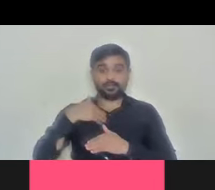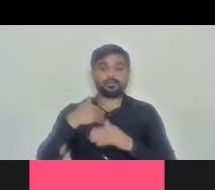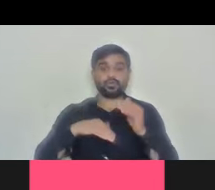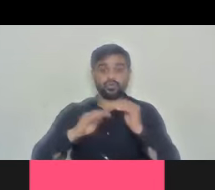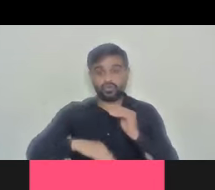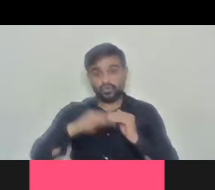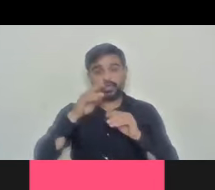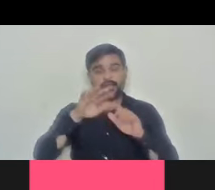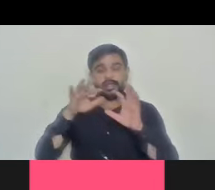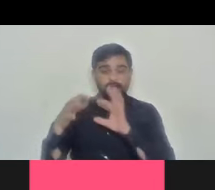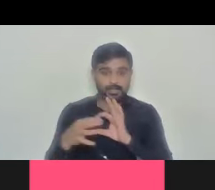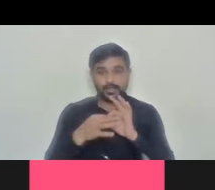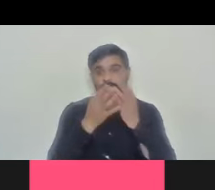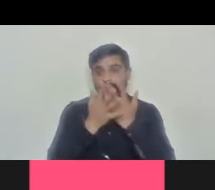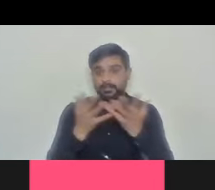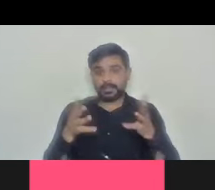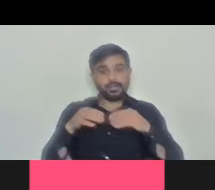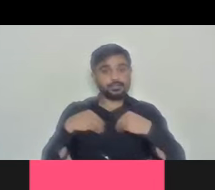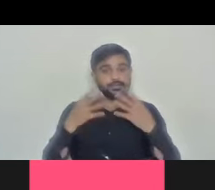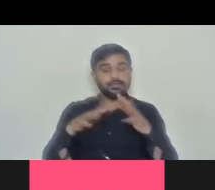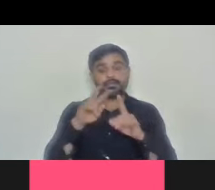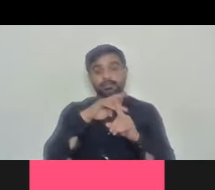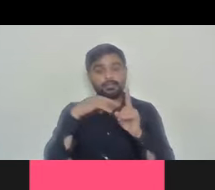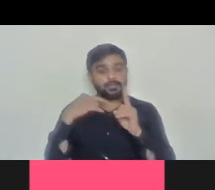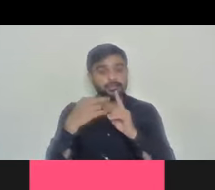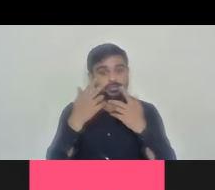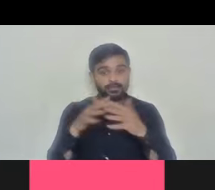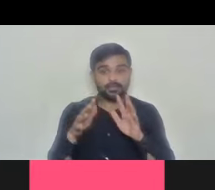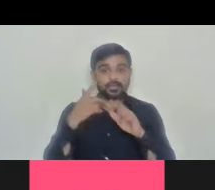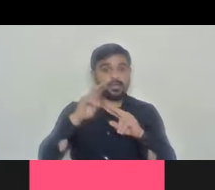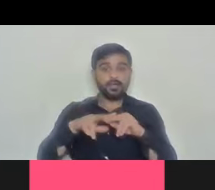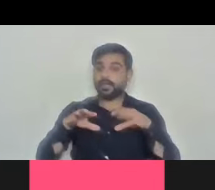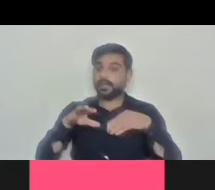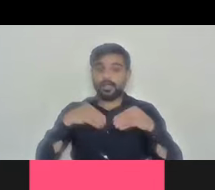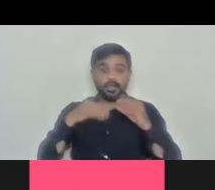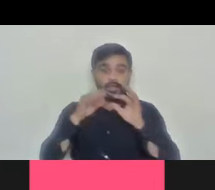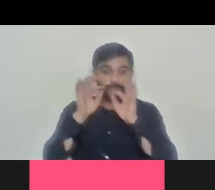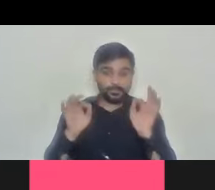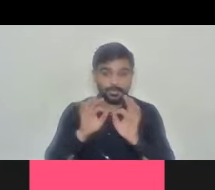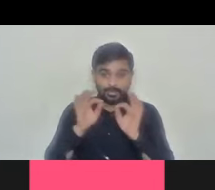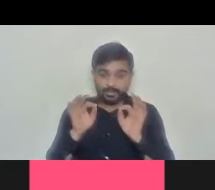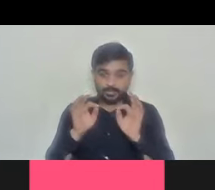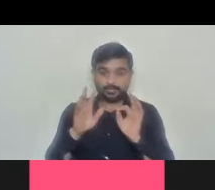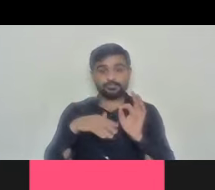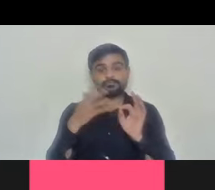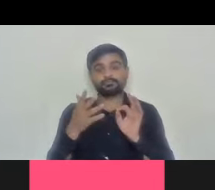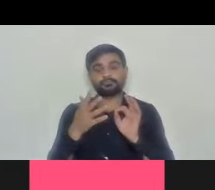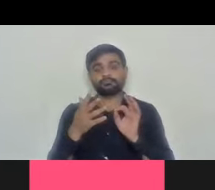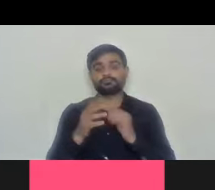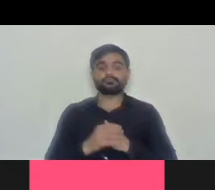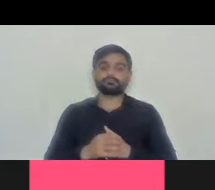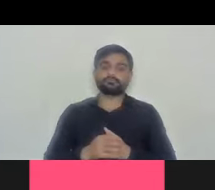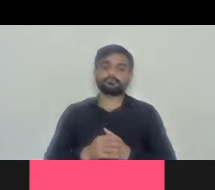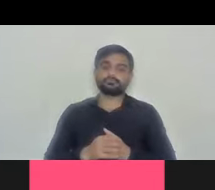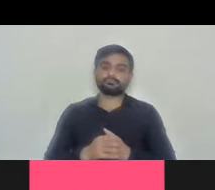certain contexts, and there are things which are acceptable in some contexts, things which are not acceptable in some contexts, and